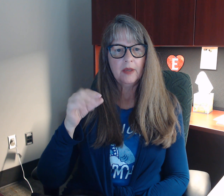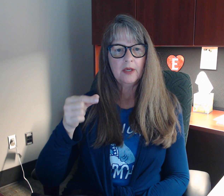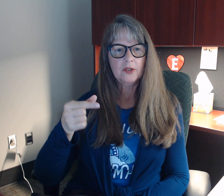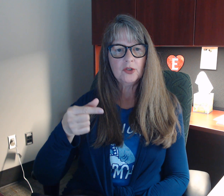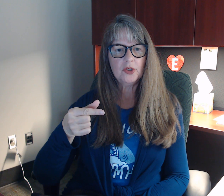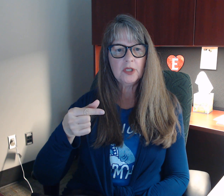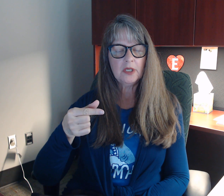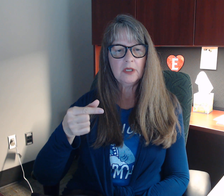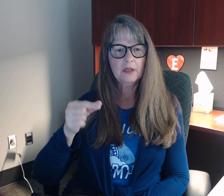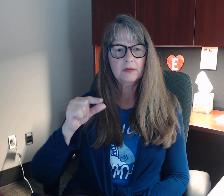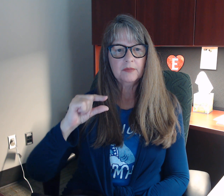G,